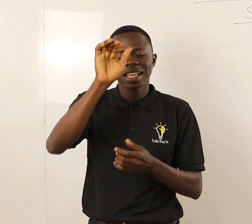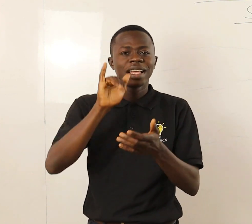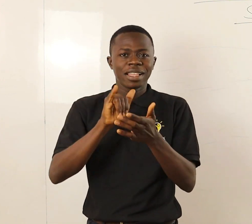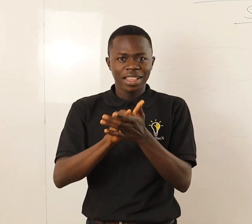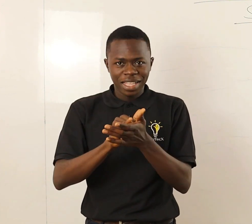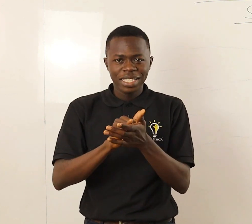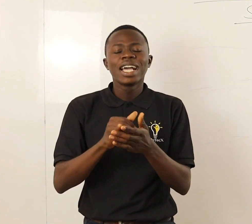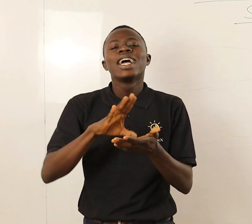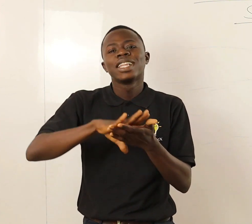sets.